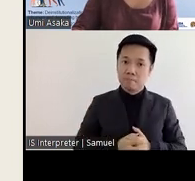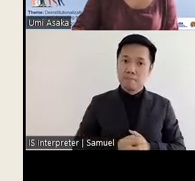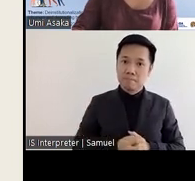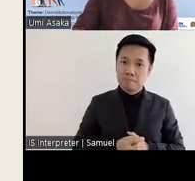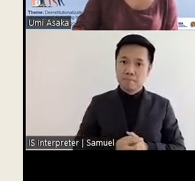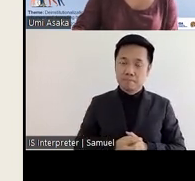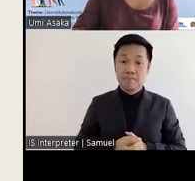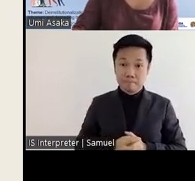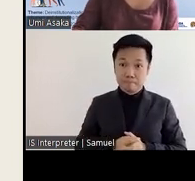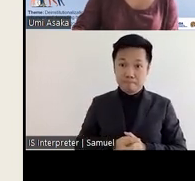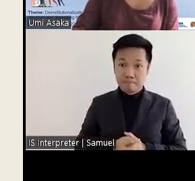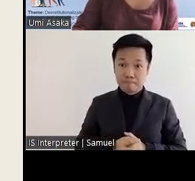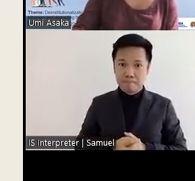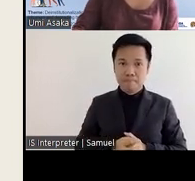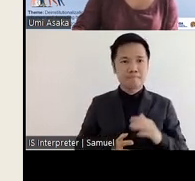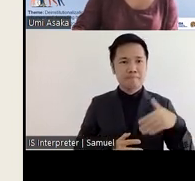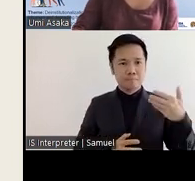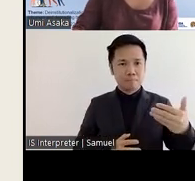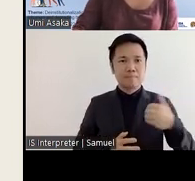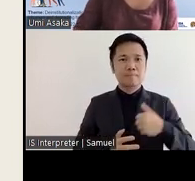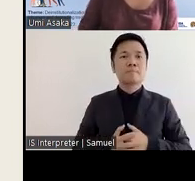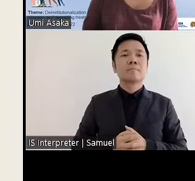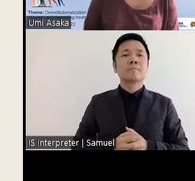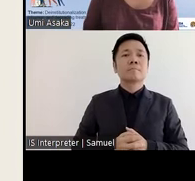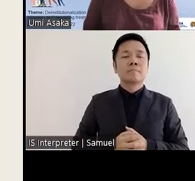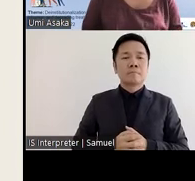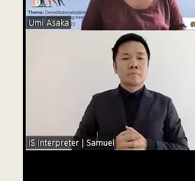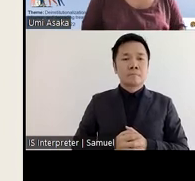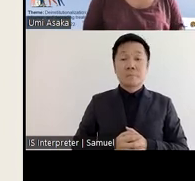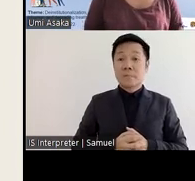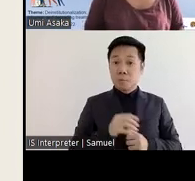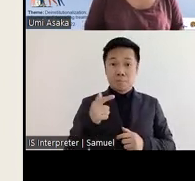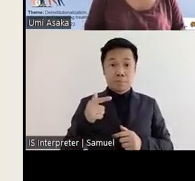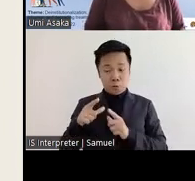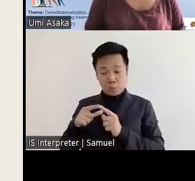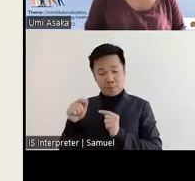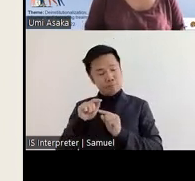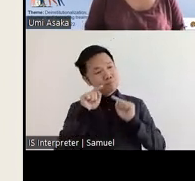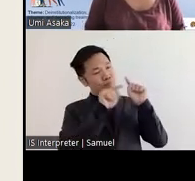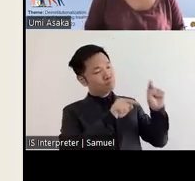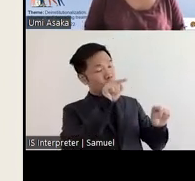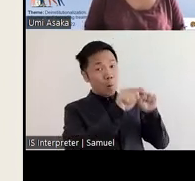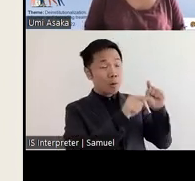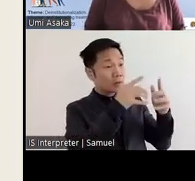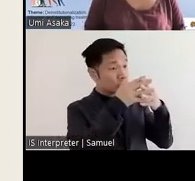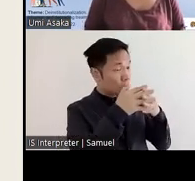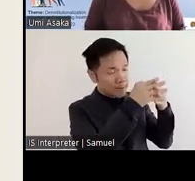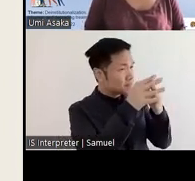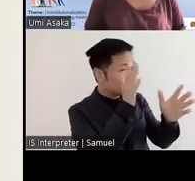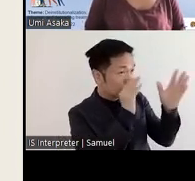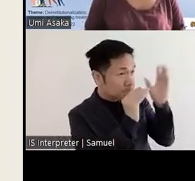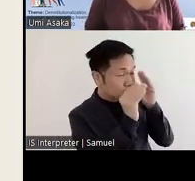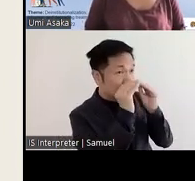Thank you. And when they came back, they decided to build independent